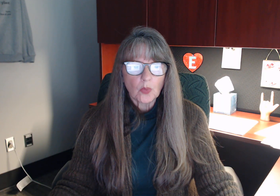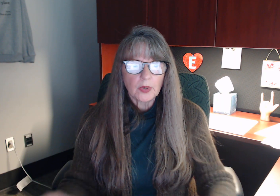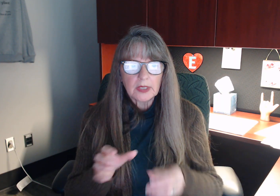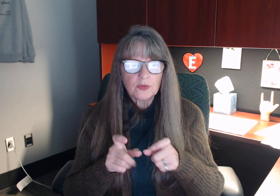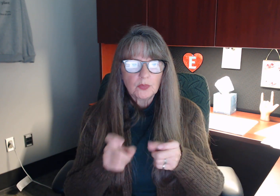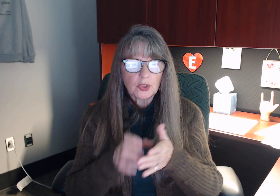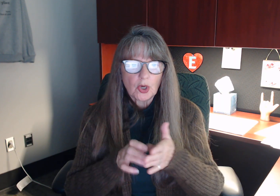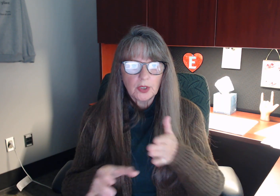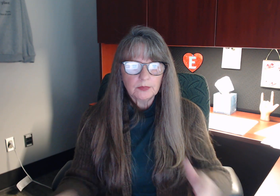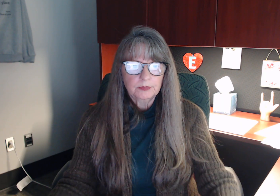24 gives you a chart.